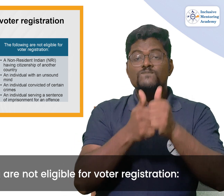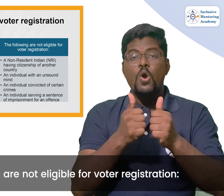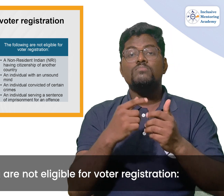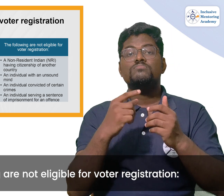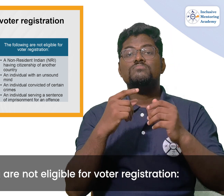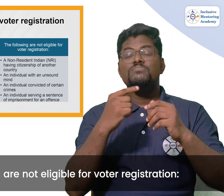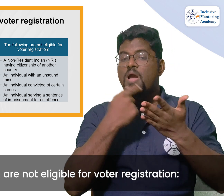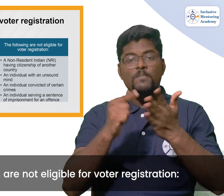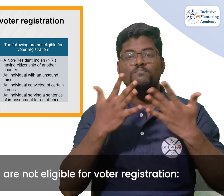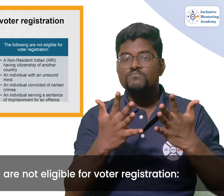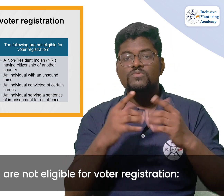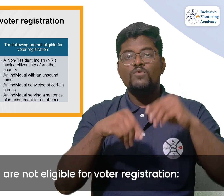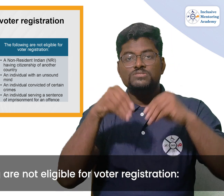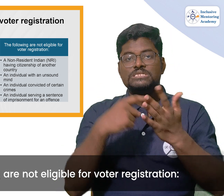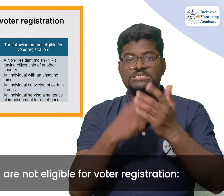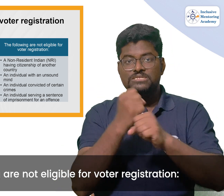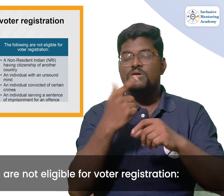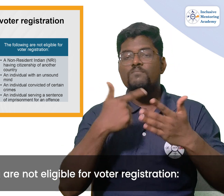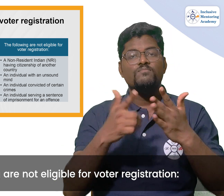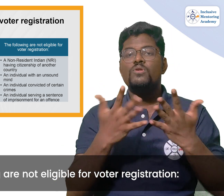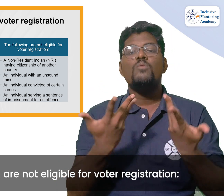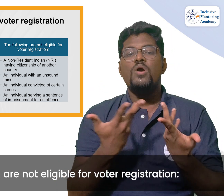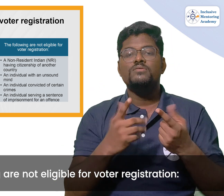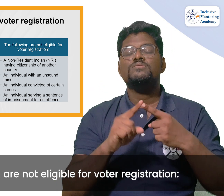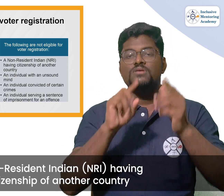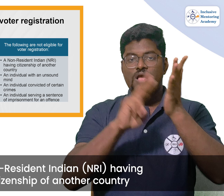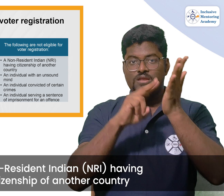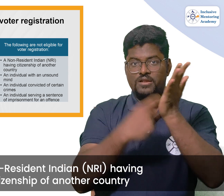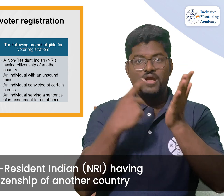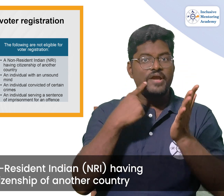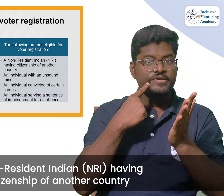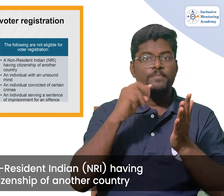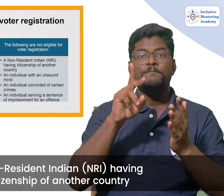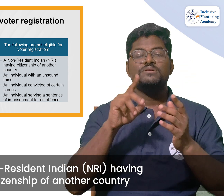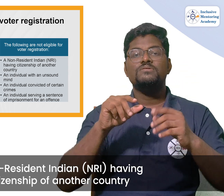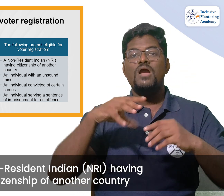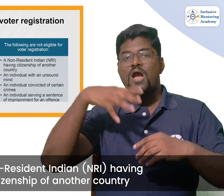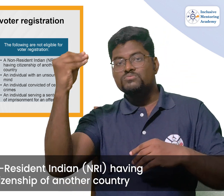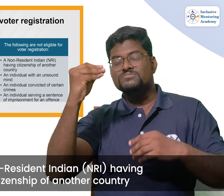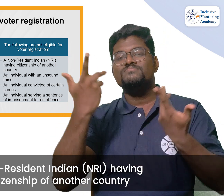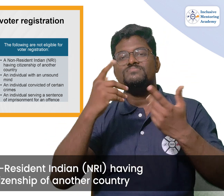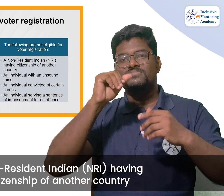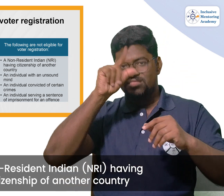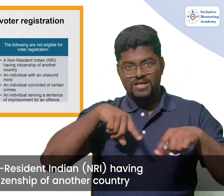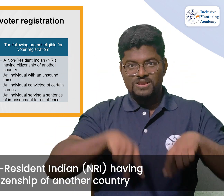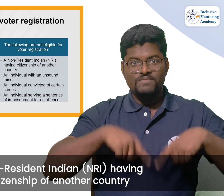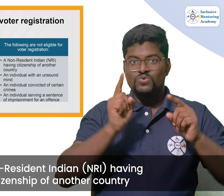The following are not eligible for voter registration. A non-resident Indian, having citizenship of another